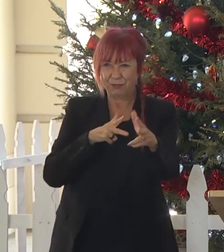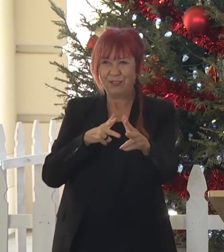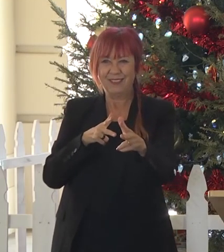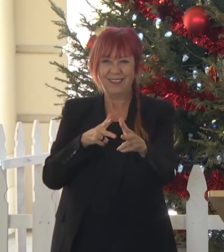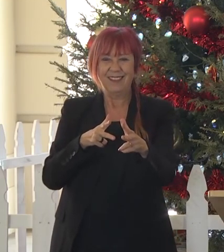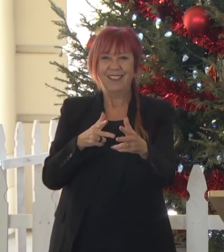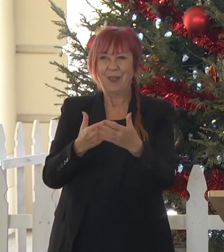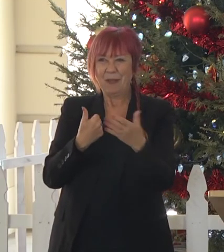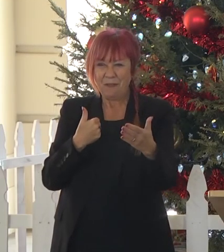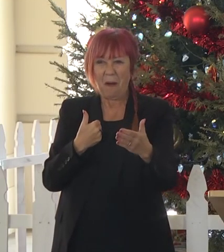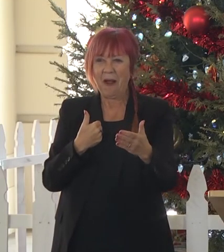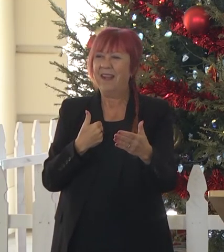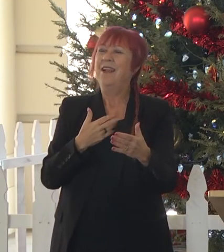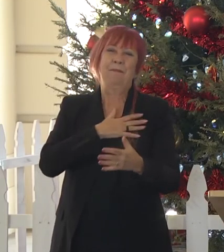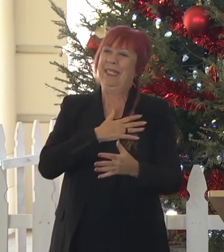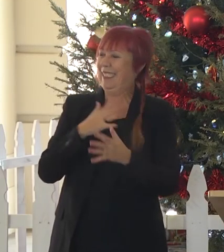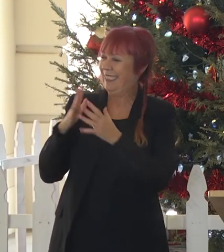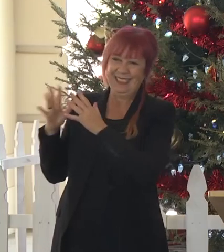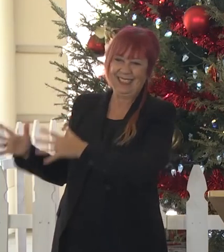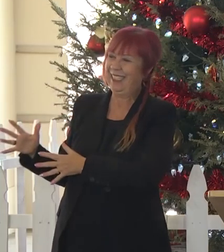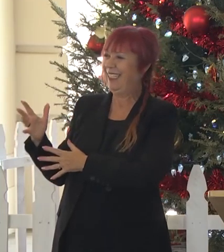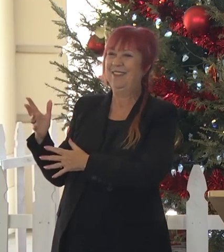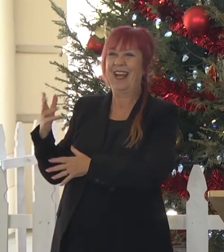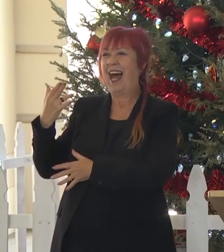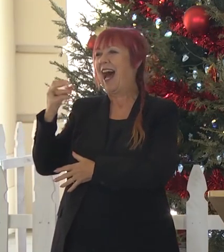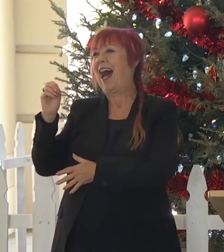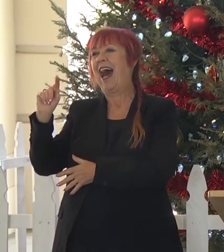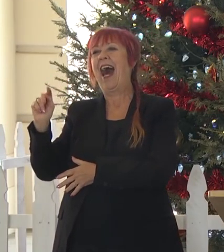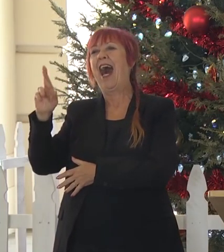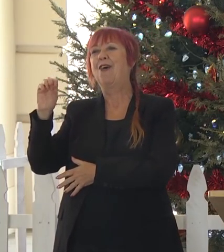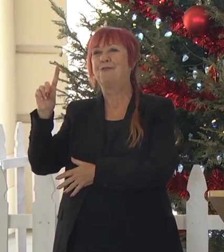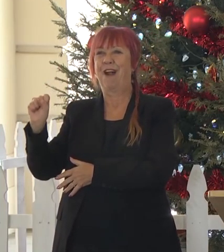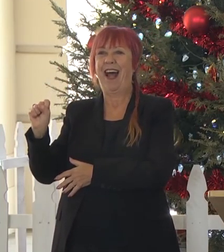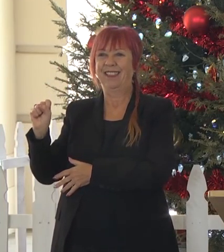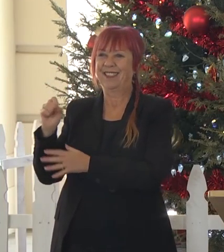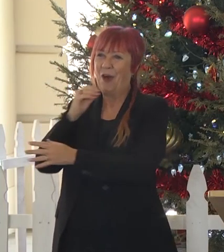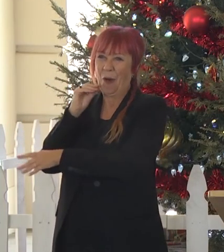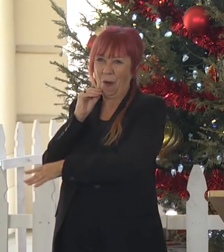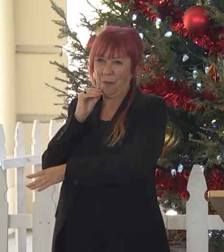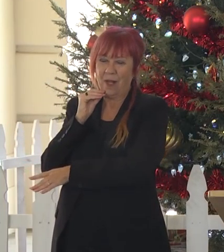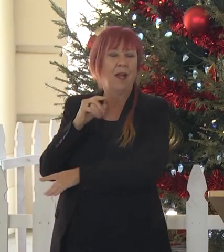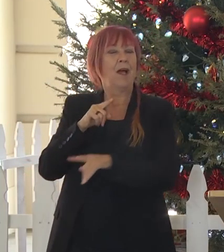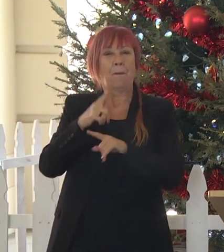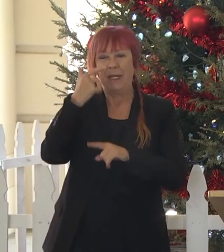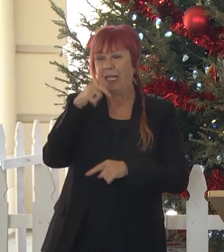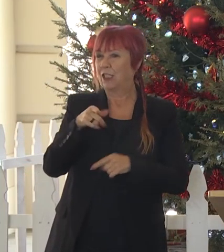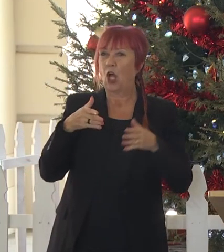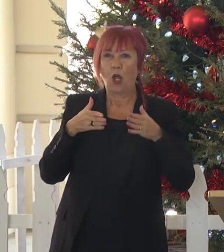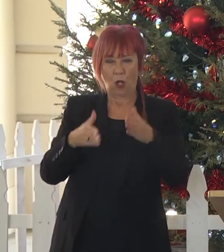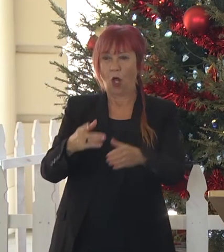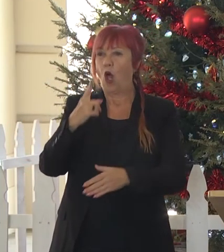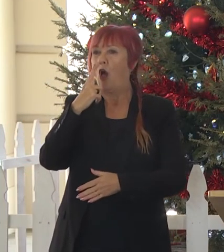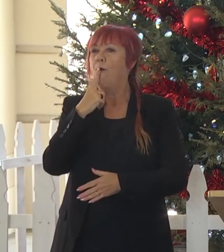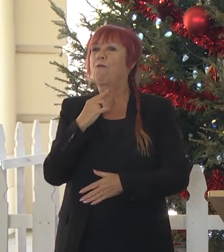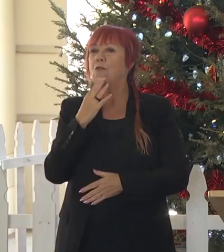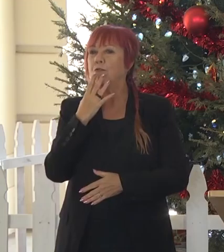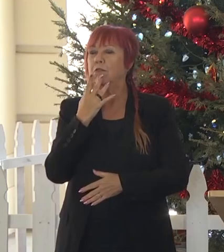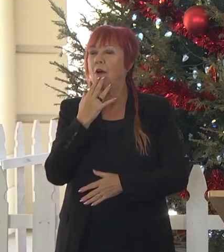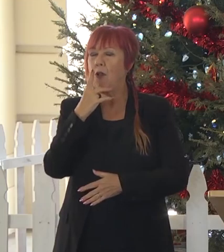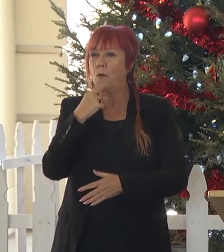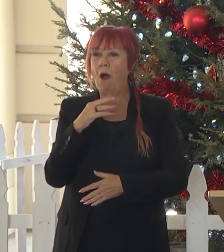year or figure out some other place that you might want to cruise. But Colorado Boulevard will not be available from 10 o'clock on